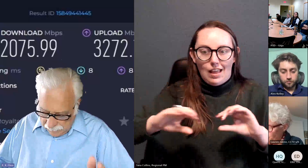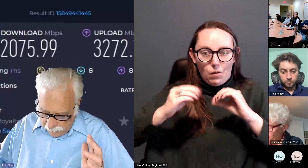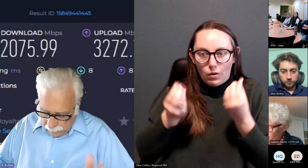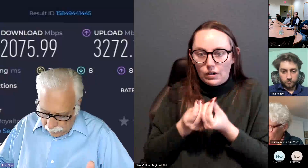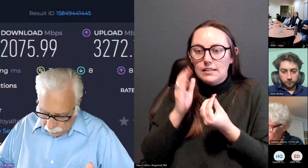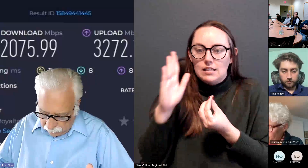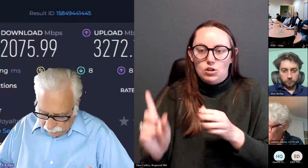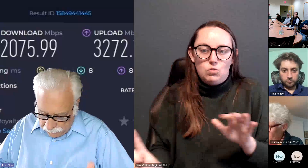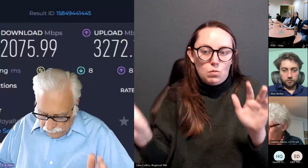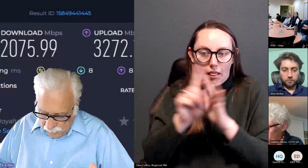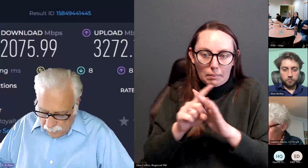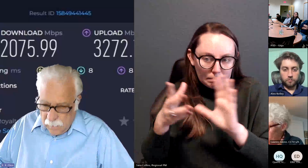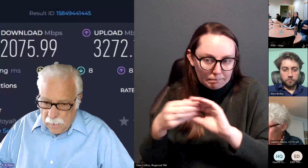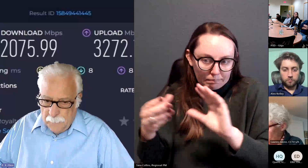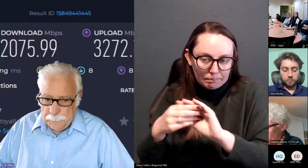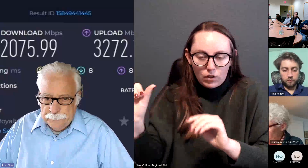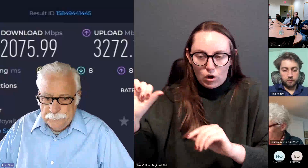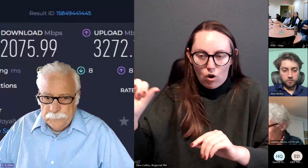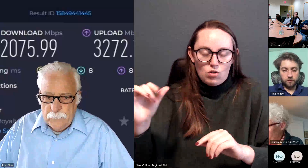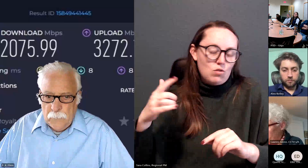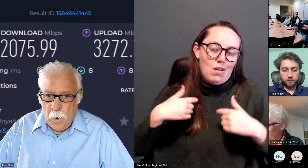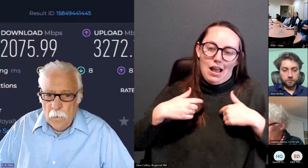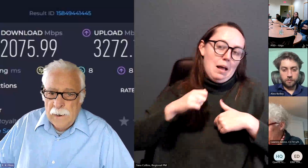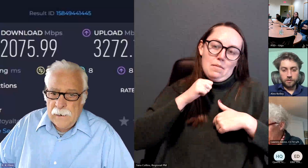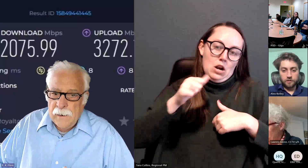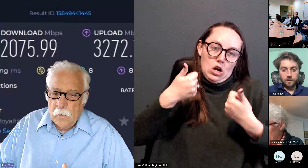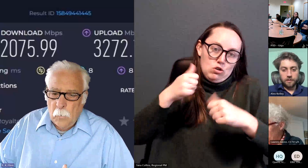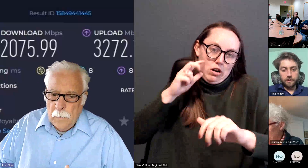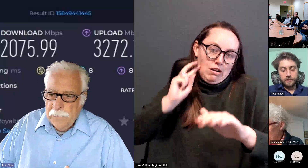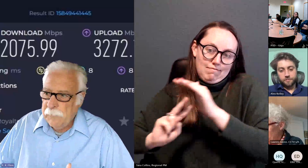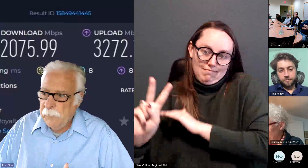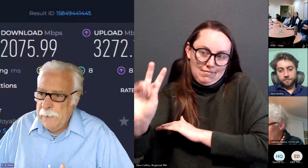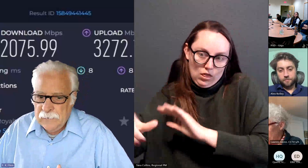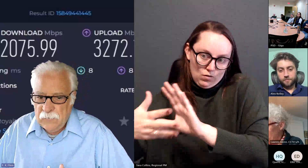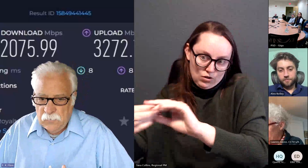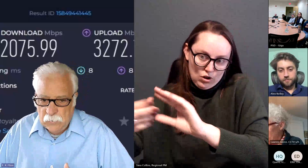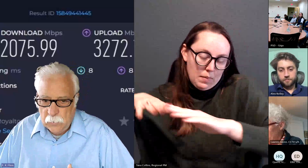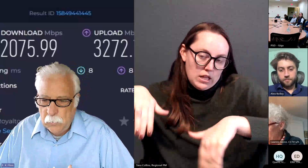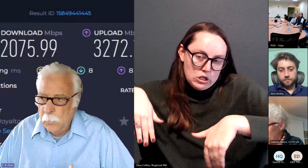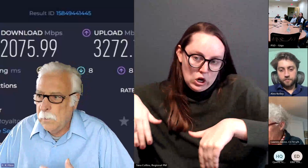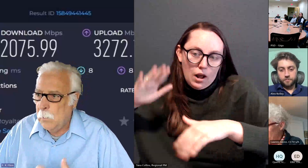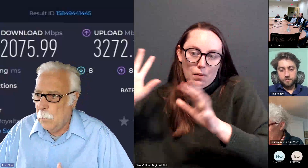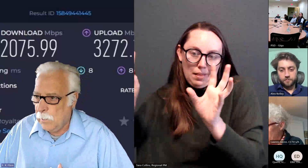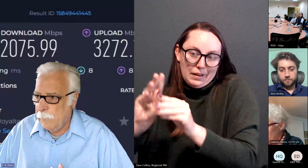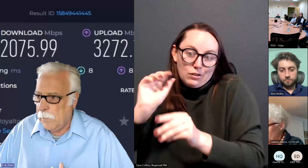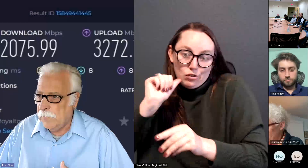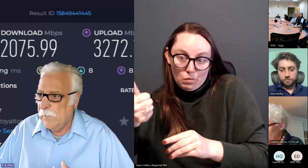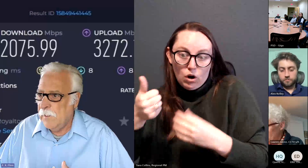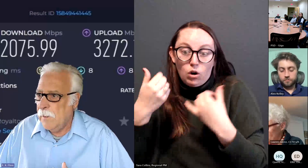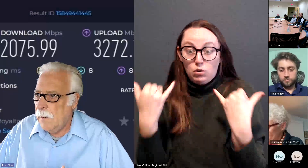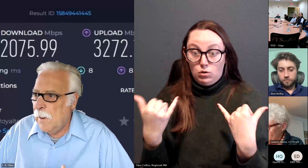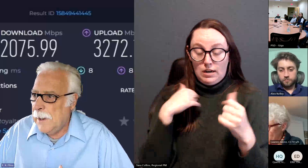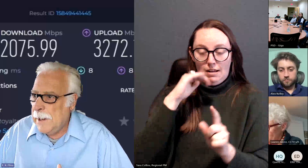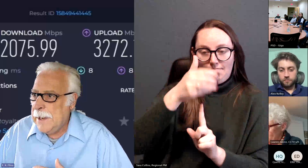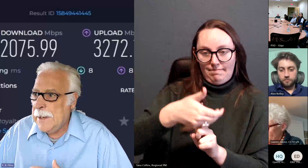anticipate those. All right. With respect to